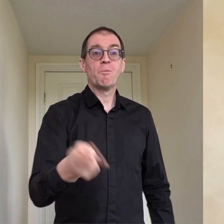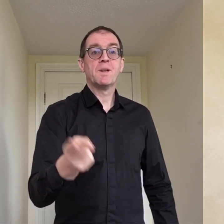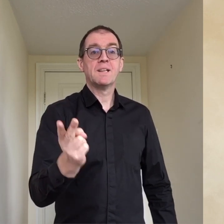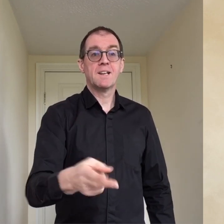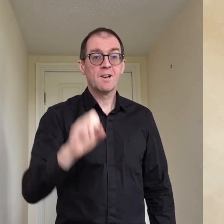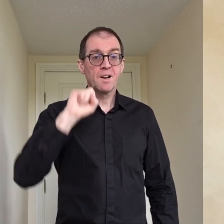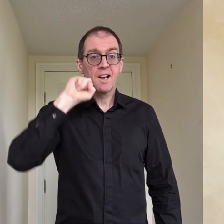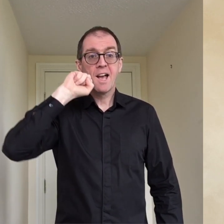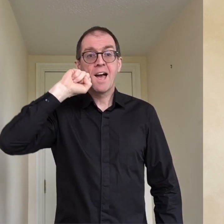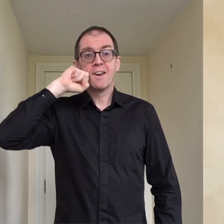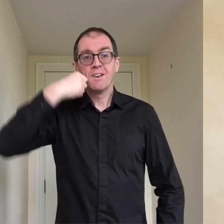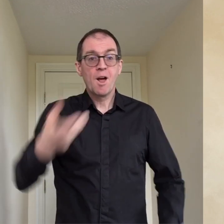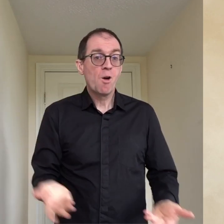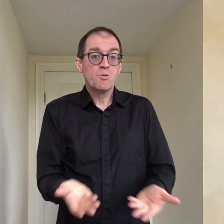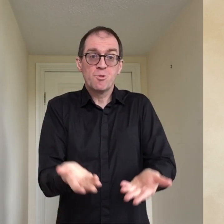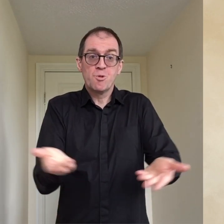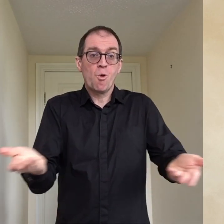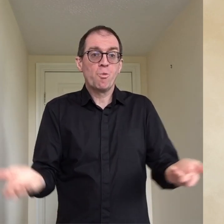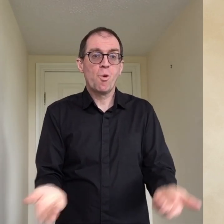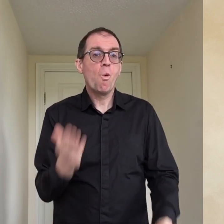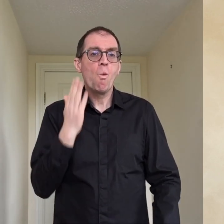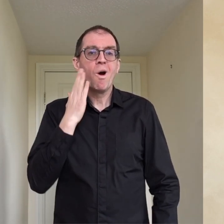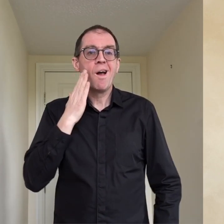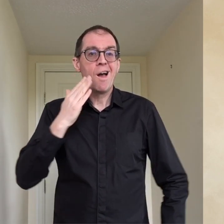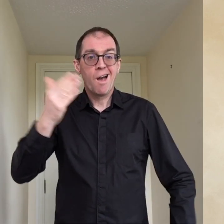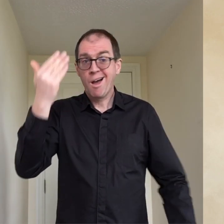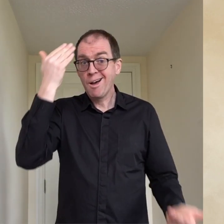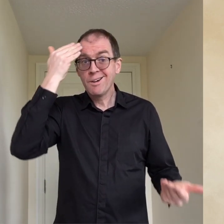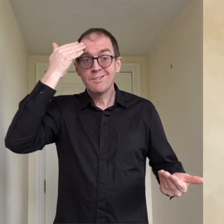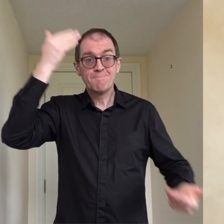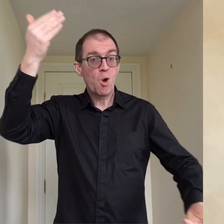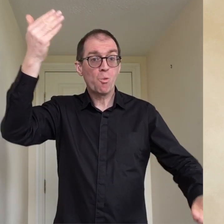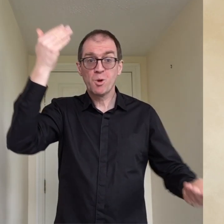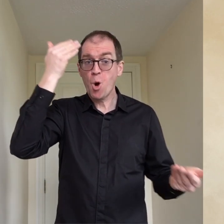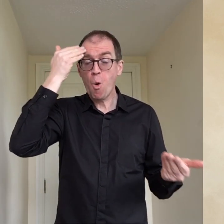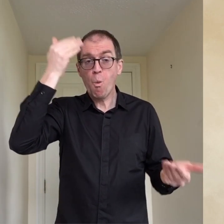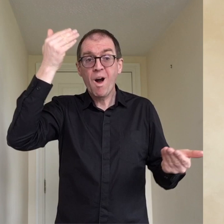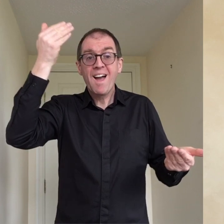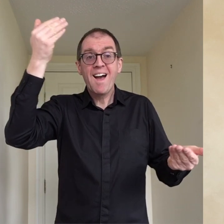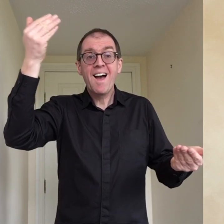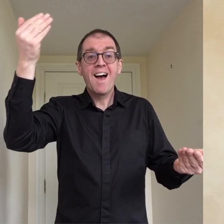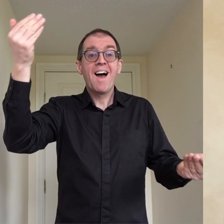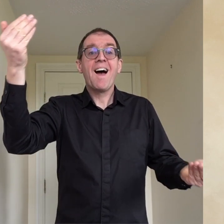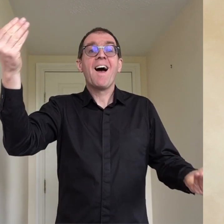We'll meet again, don't know where, don't know